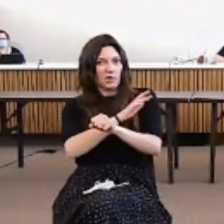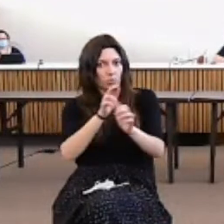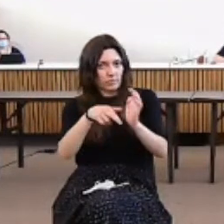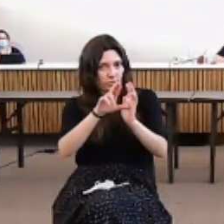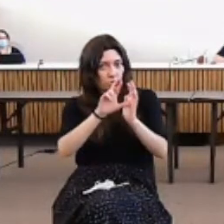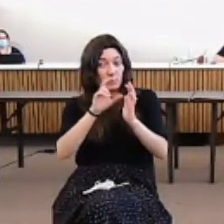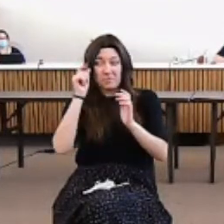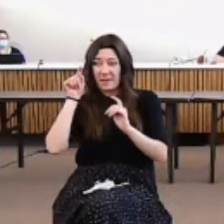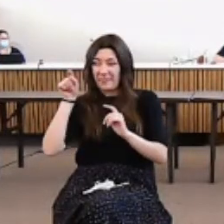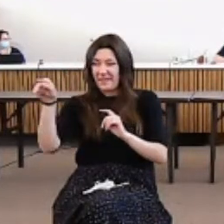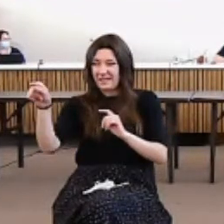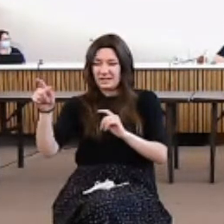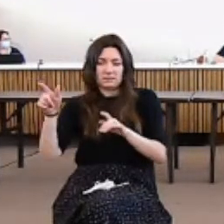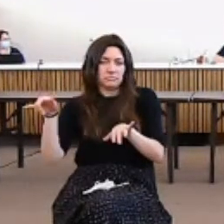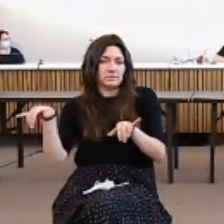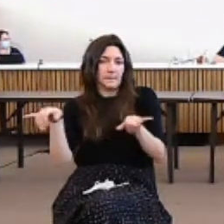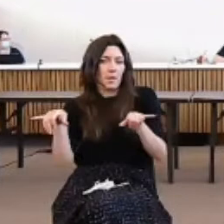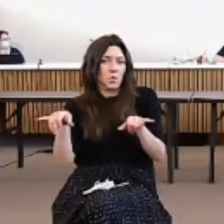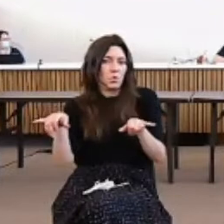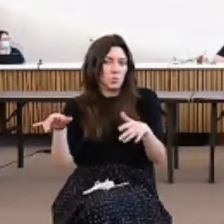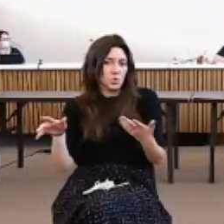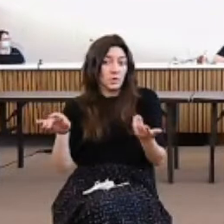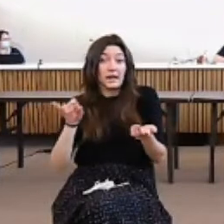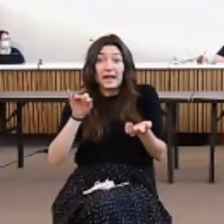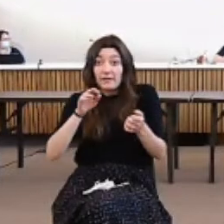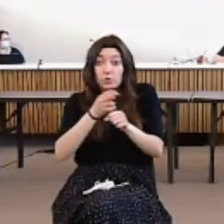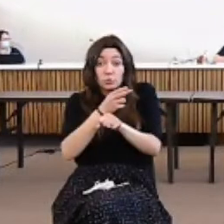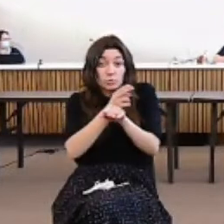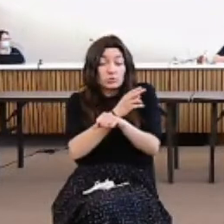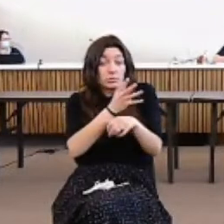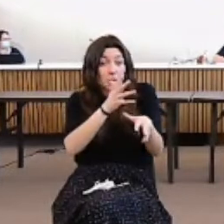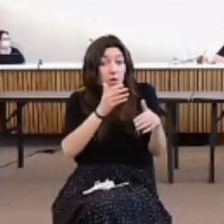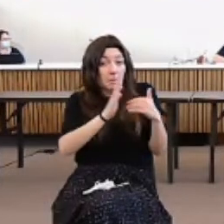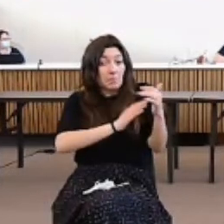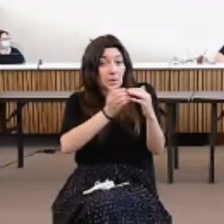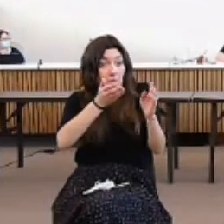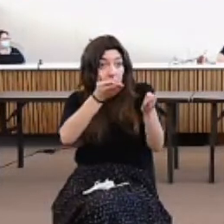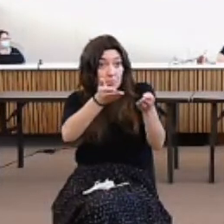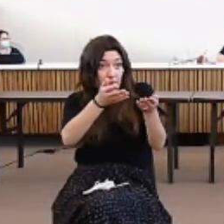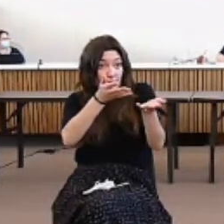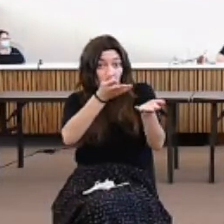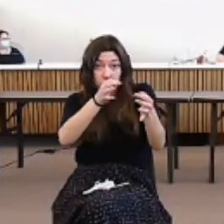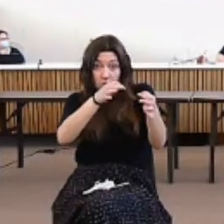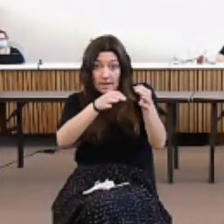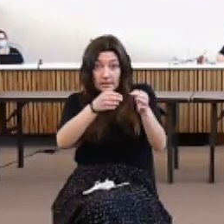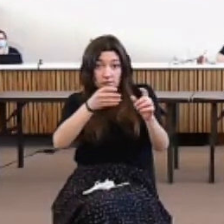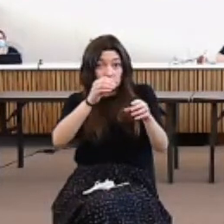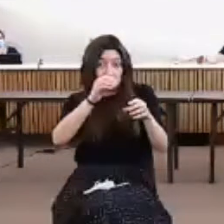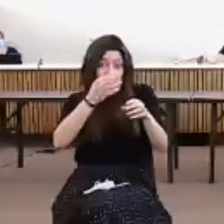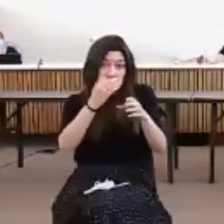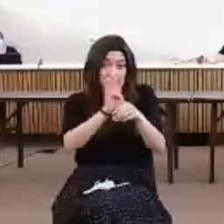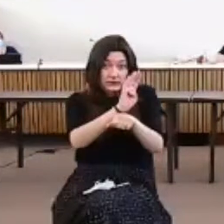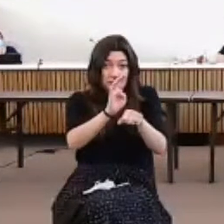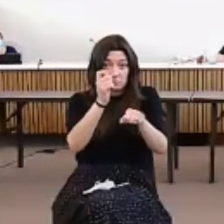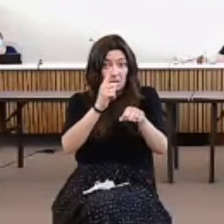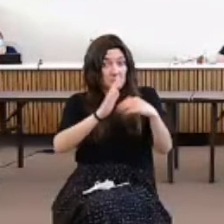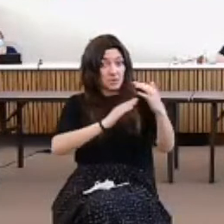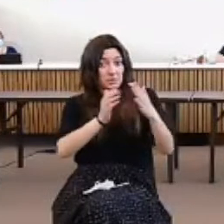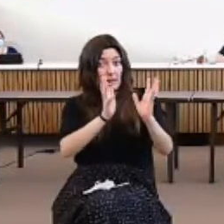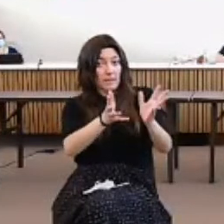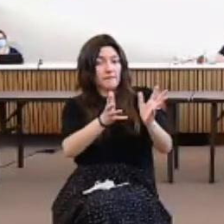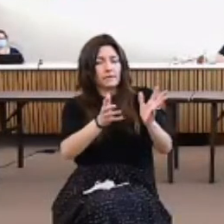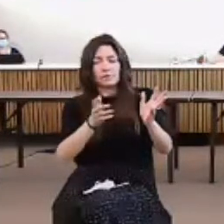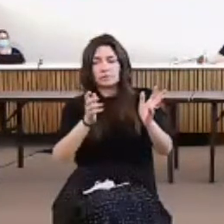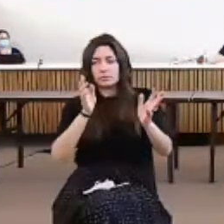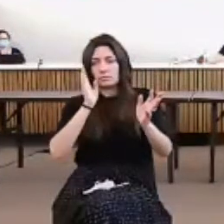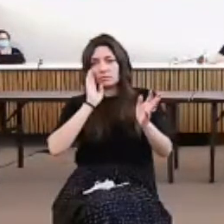if they were using the existing building, there wouldn't even be an EAF. It wouldn't even Right. trigger, but because they're taking the building down and